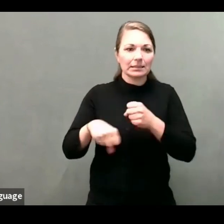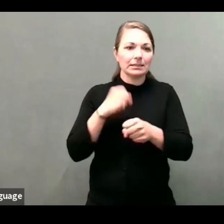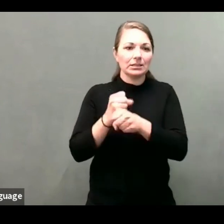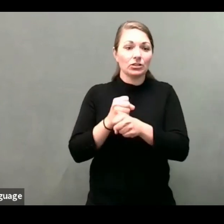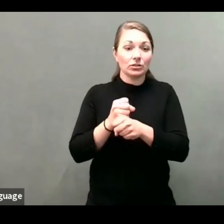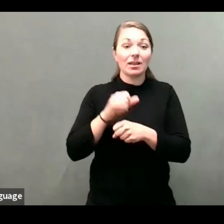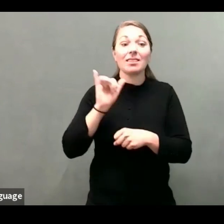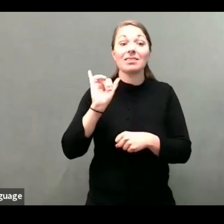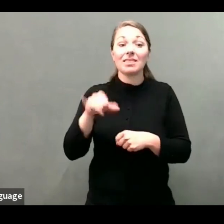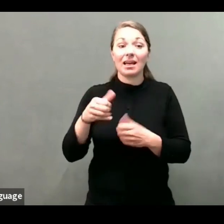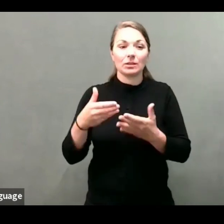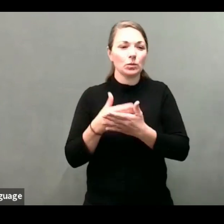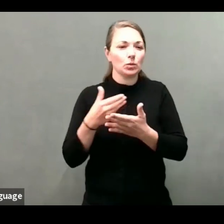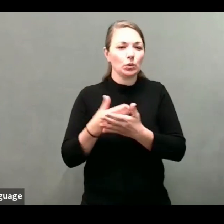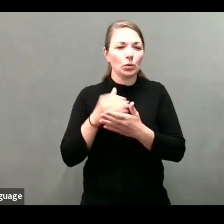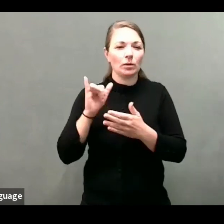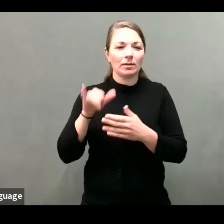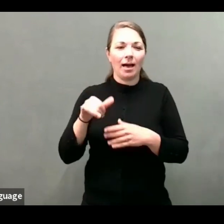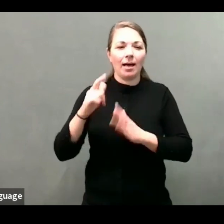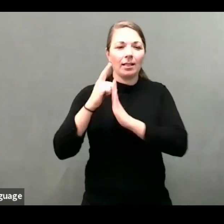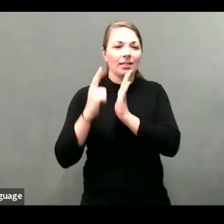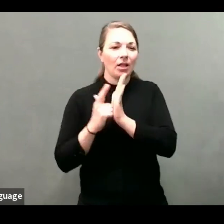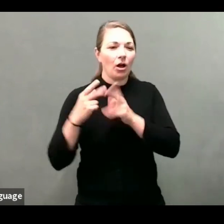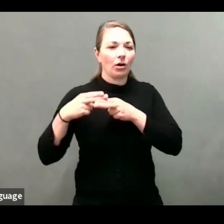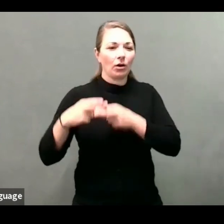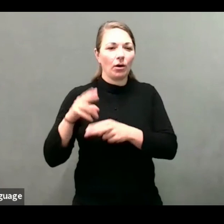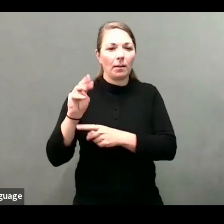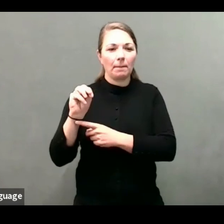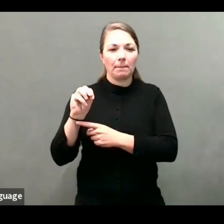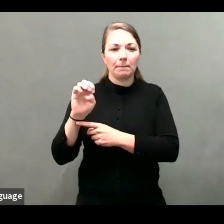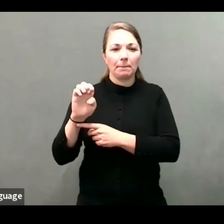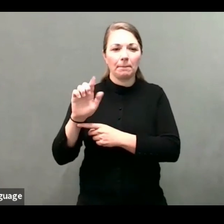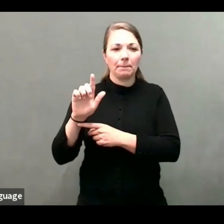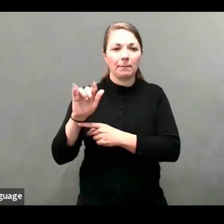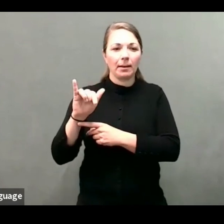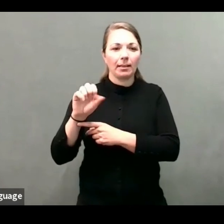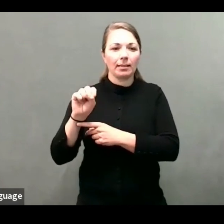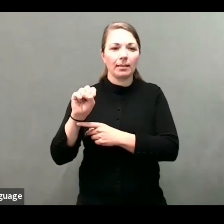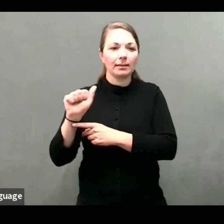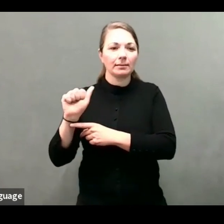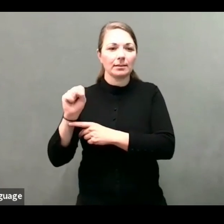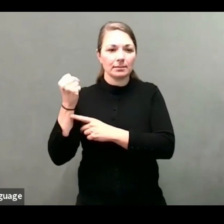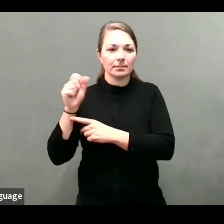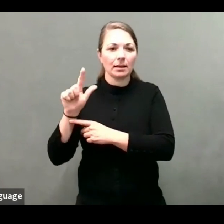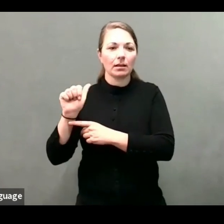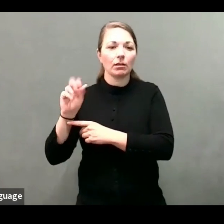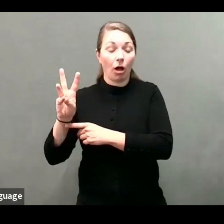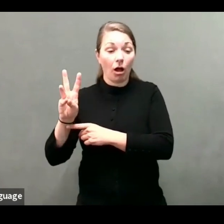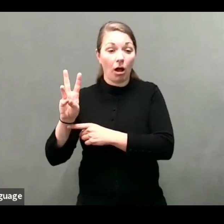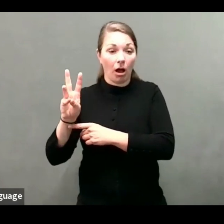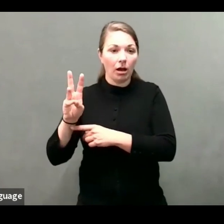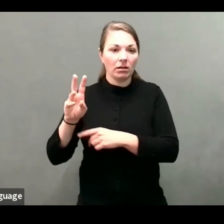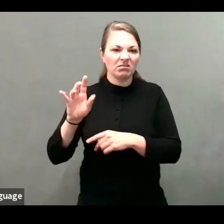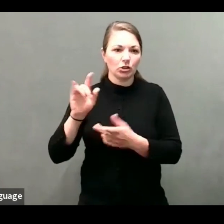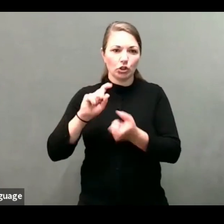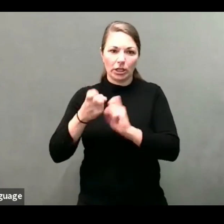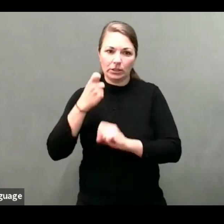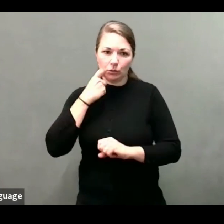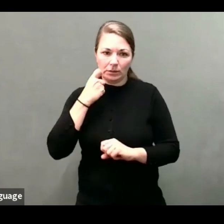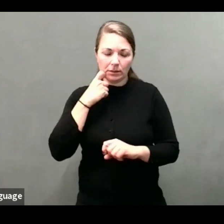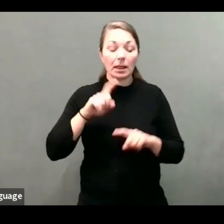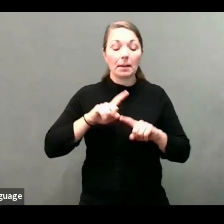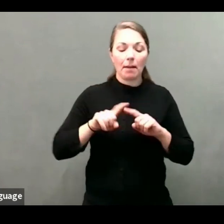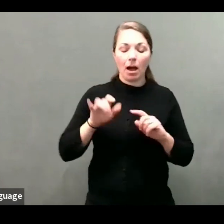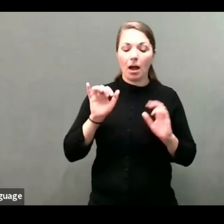called Melissa's Law. But all the patient has to do is take that kit number in to the police agency and say, I had a kit